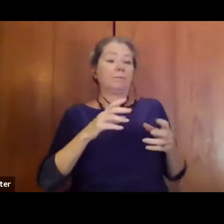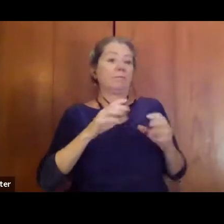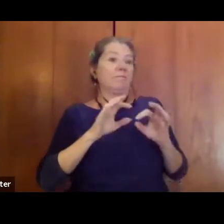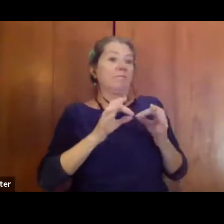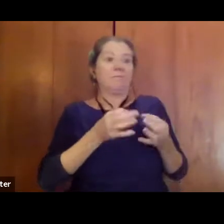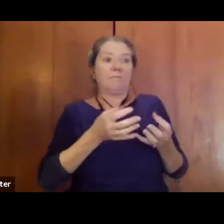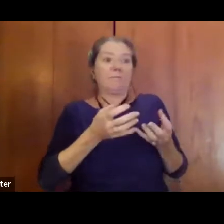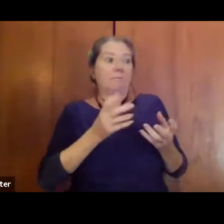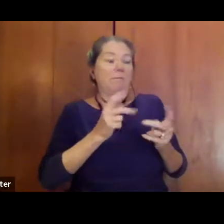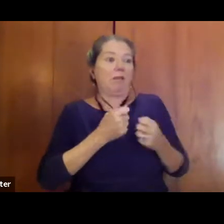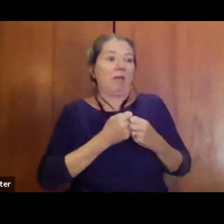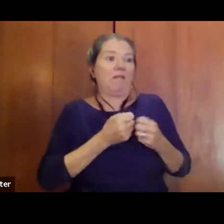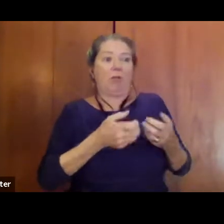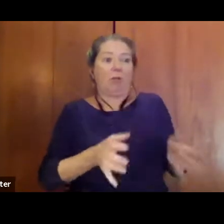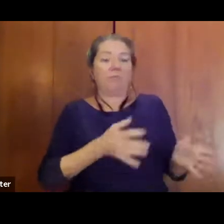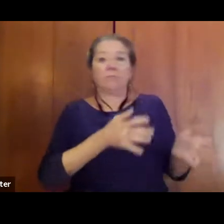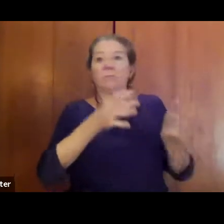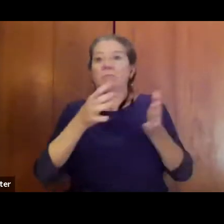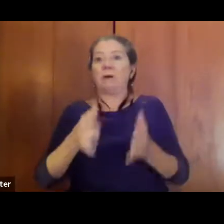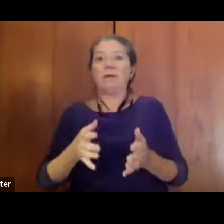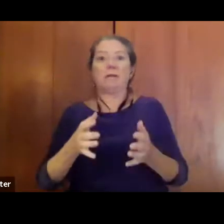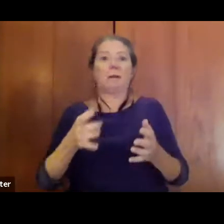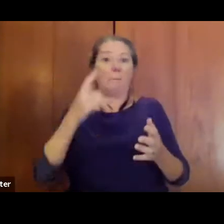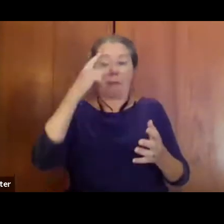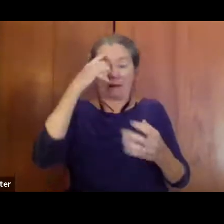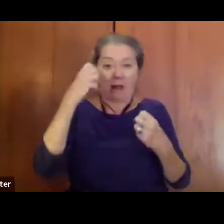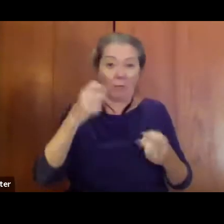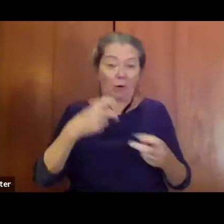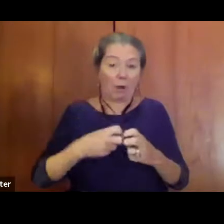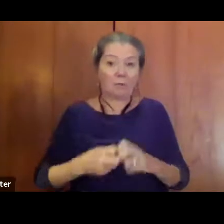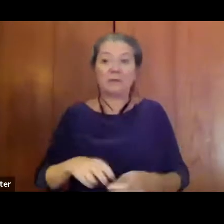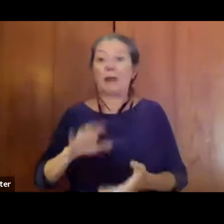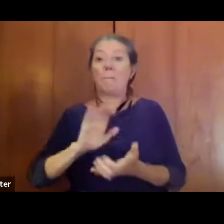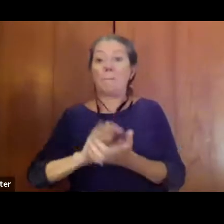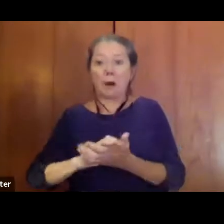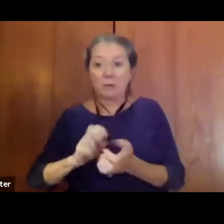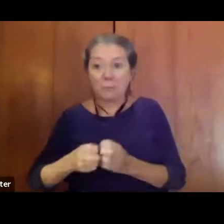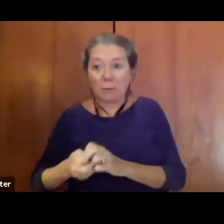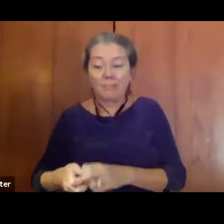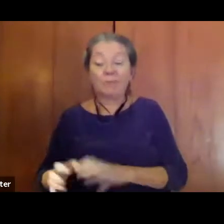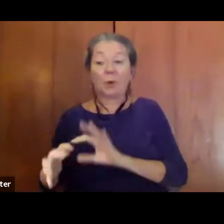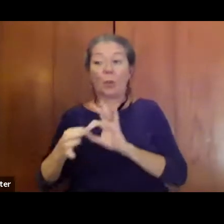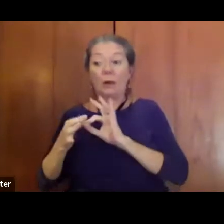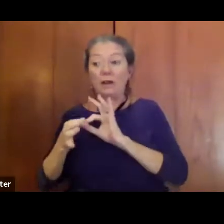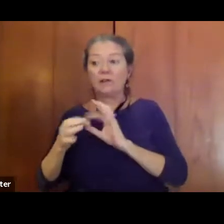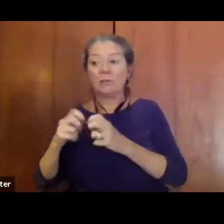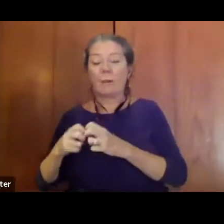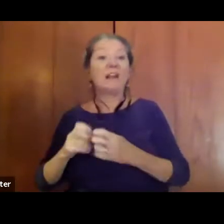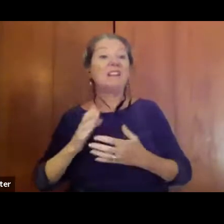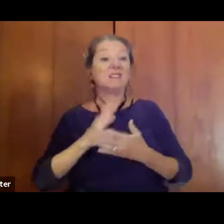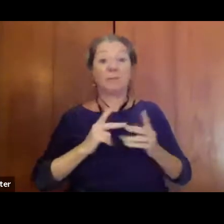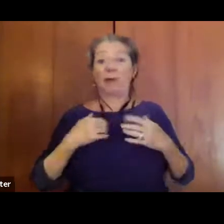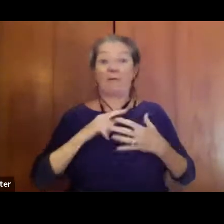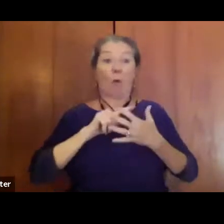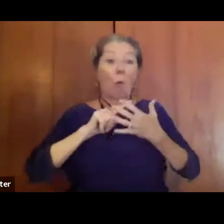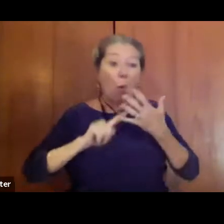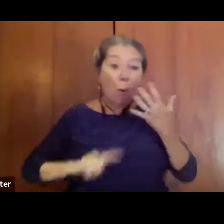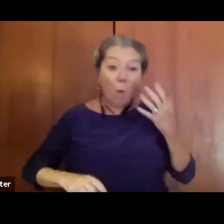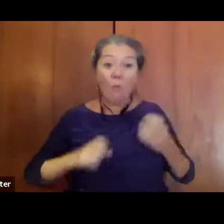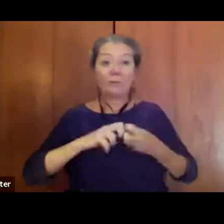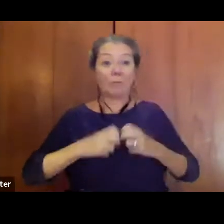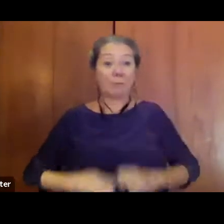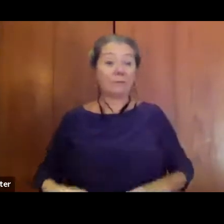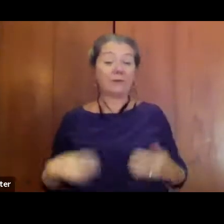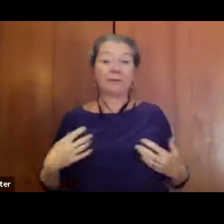of us have mental health problems, marital problems, relationship problems, and some all of the above. Yet for this past year